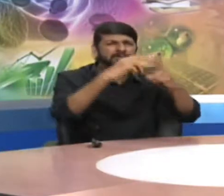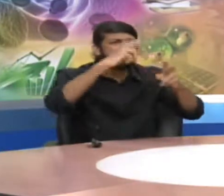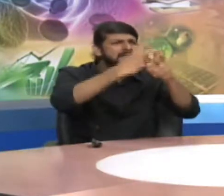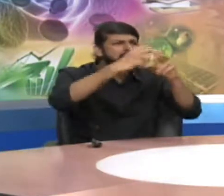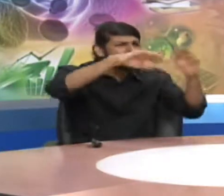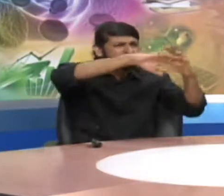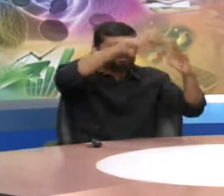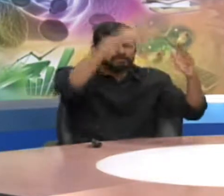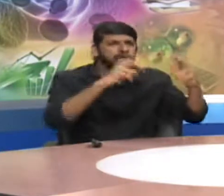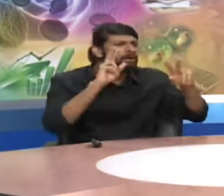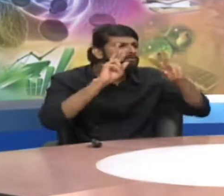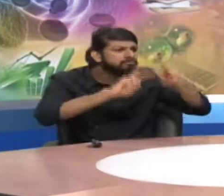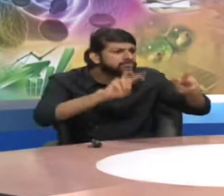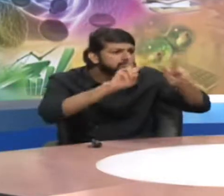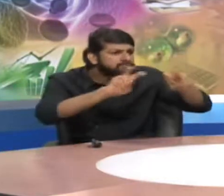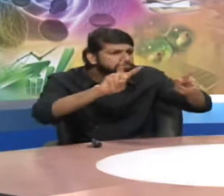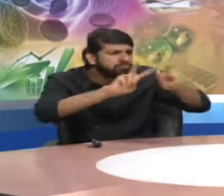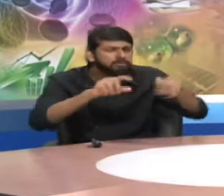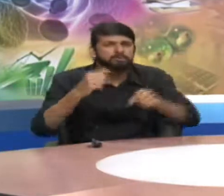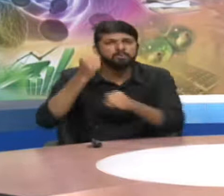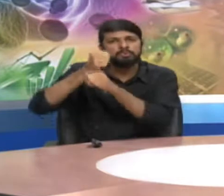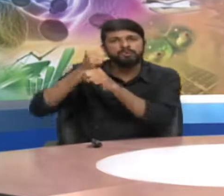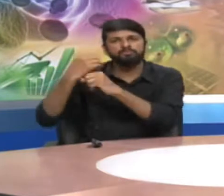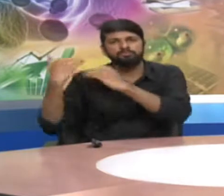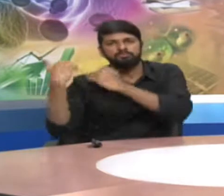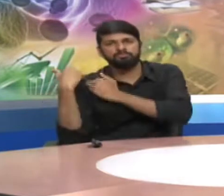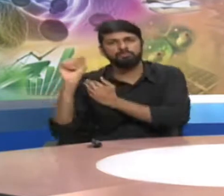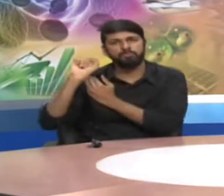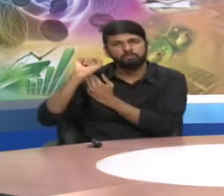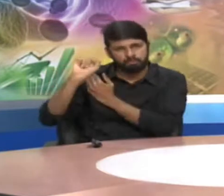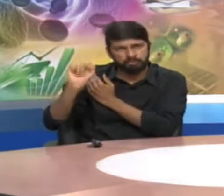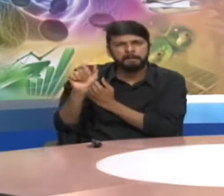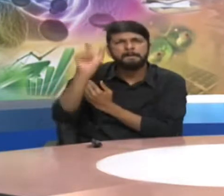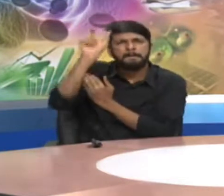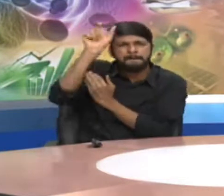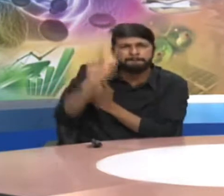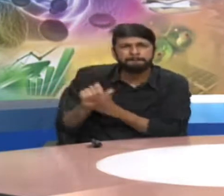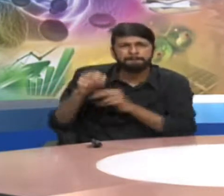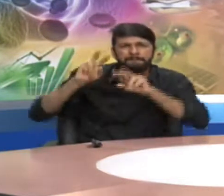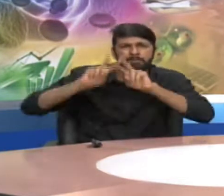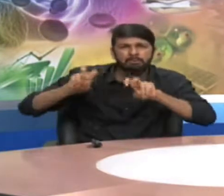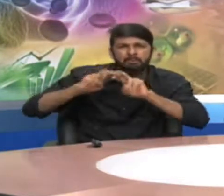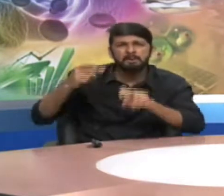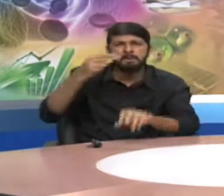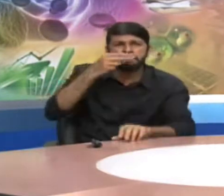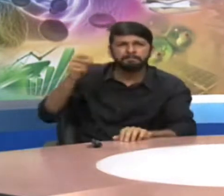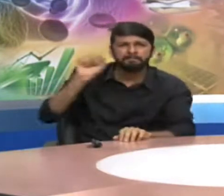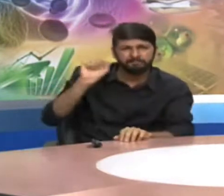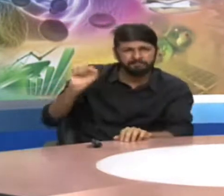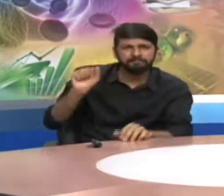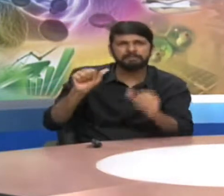of cultural monuments in India. That is under Ministry of